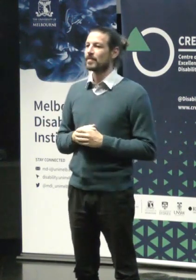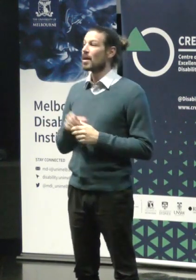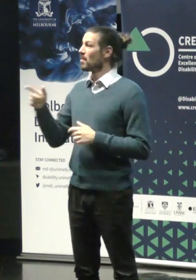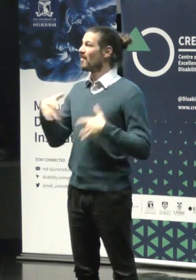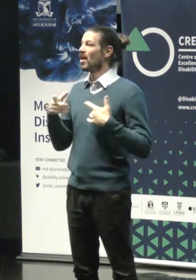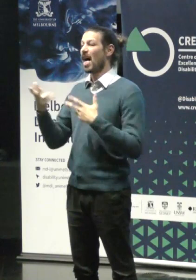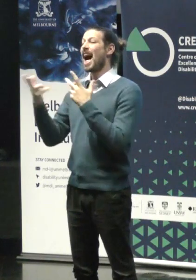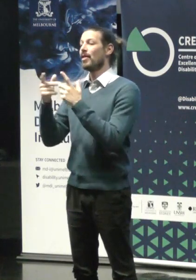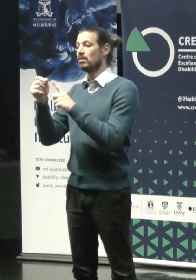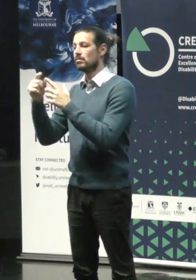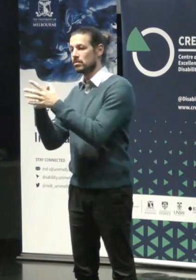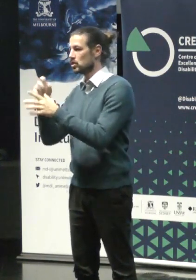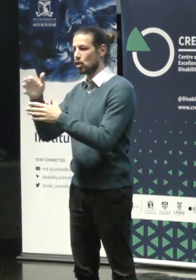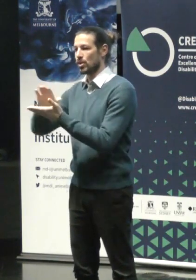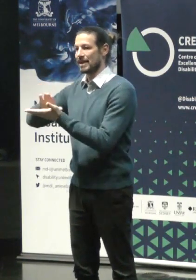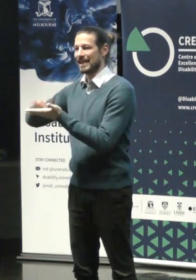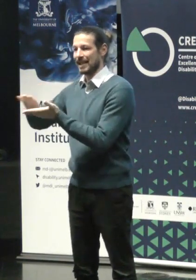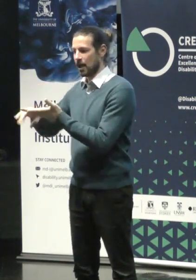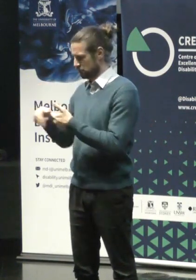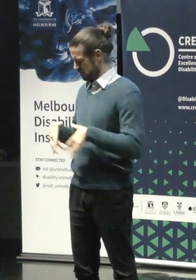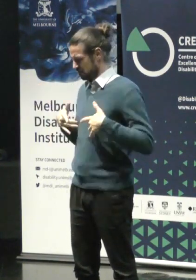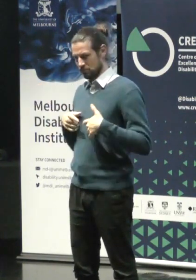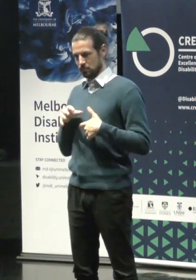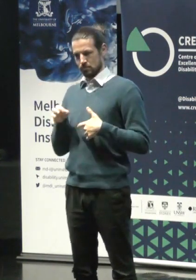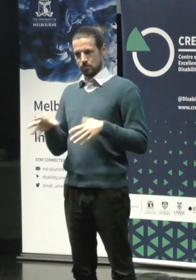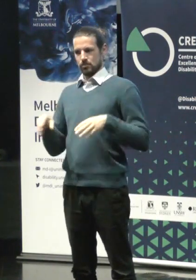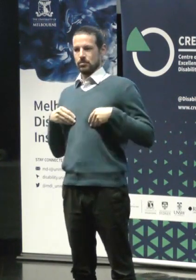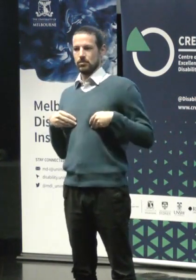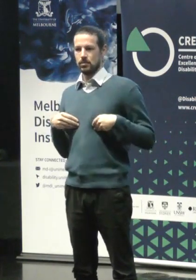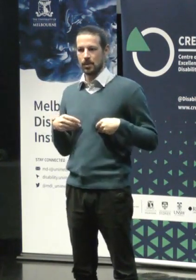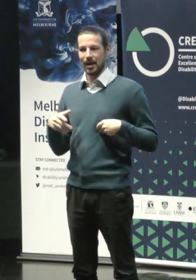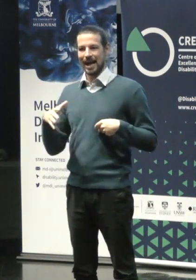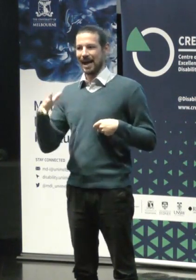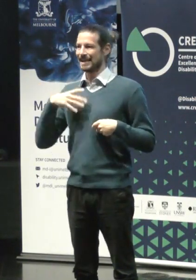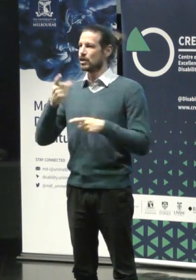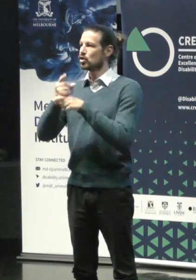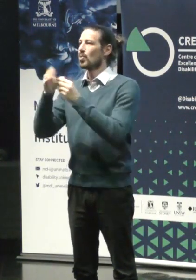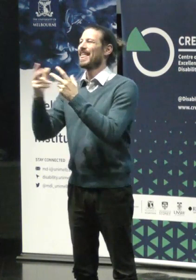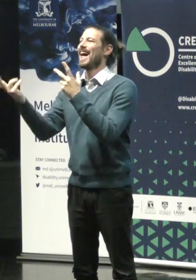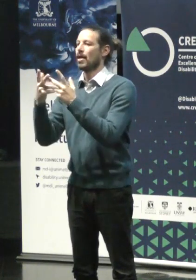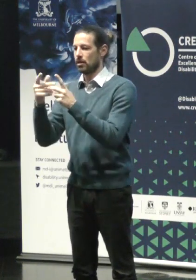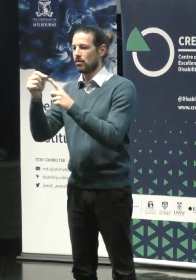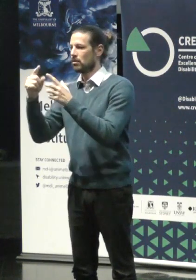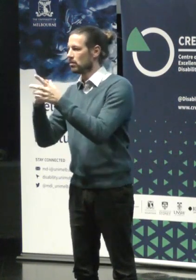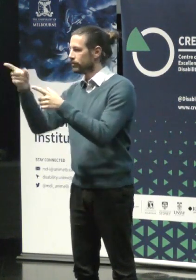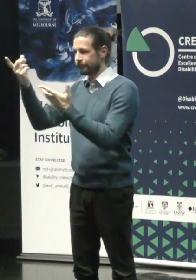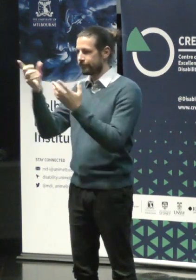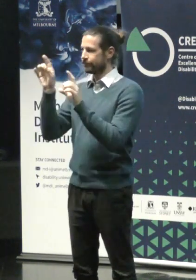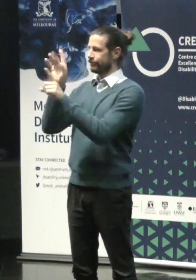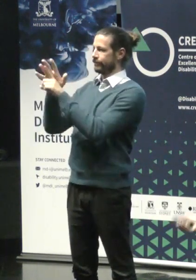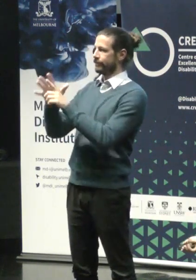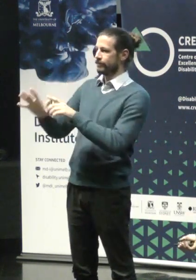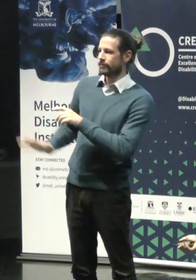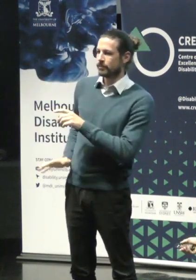not cleaning up. So she's thinking to herself, this is unacceptable. I've got to have a word with the other assistants who are not doing the right job right because they